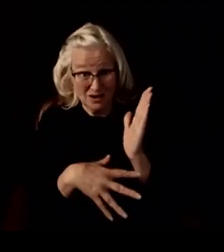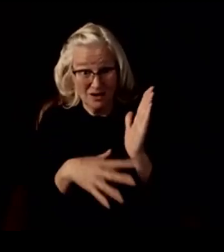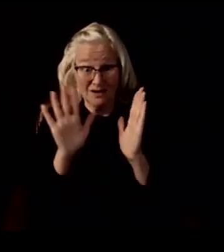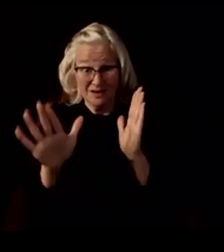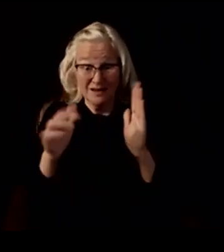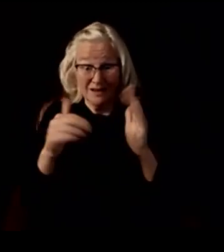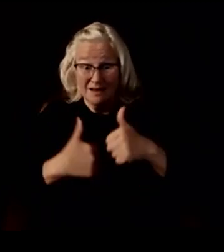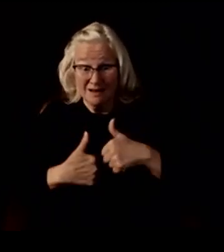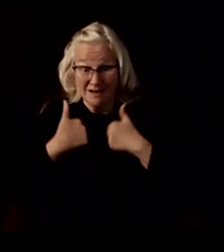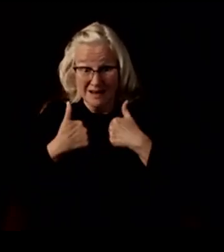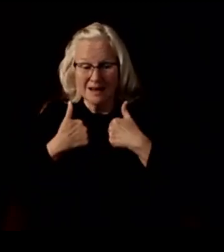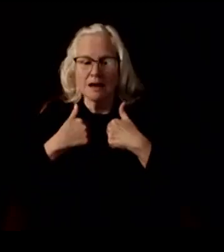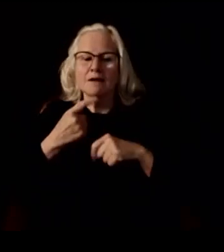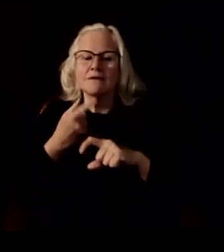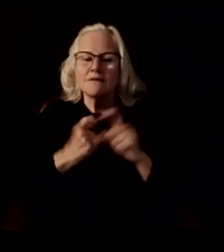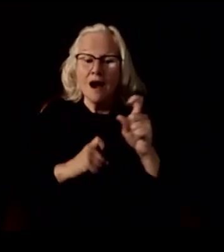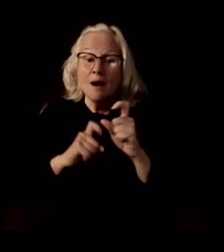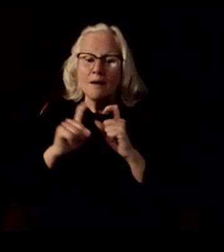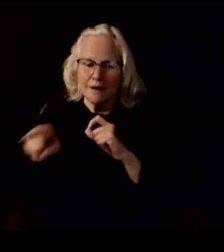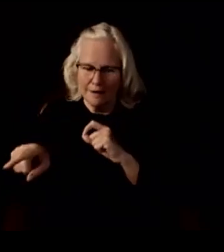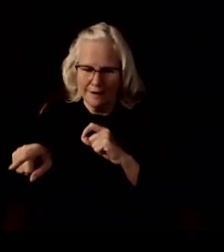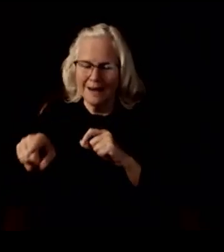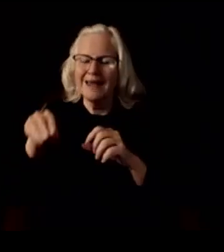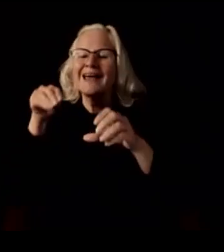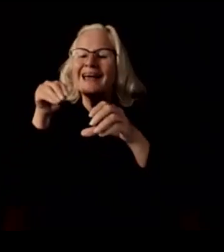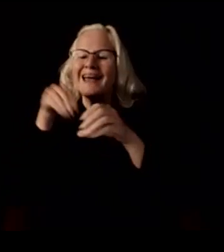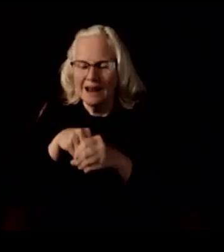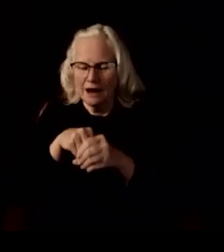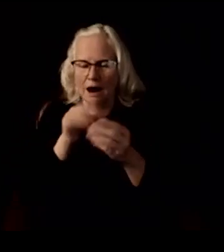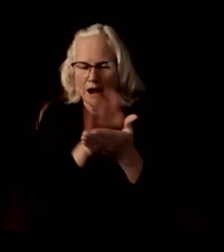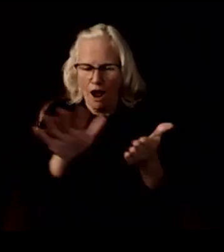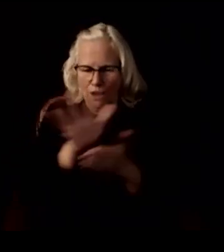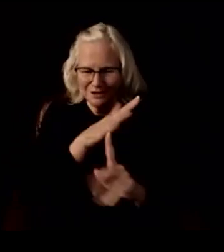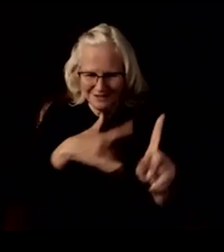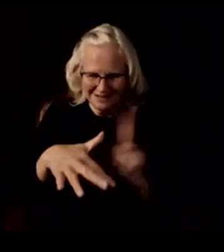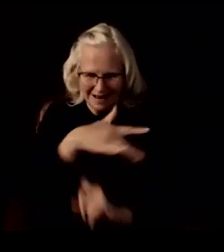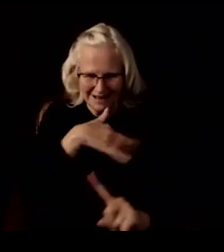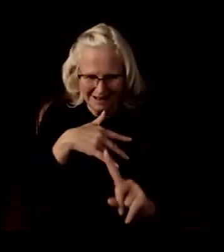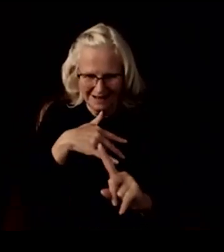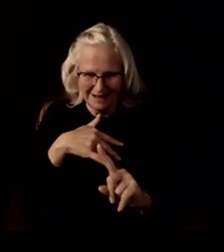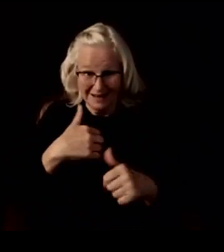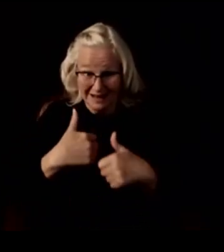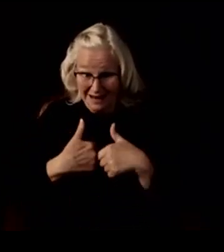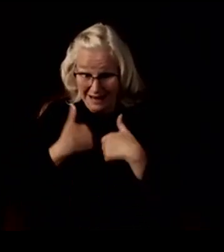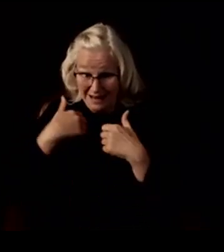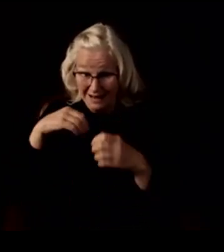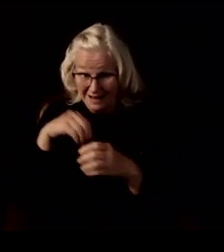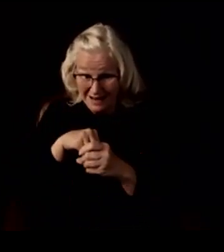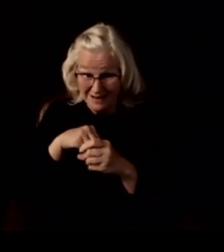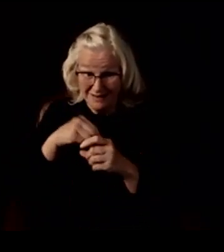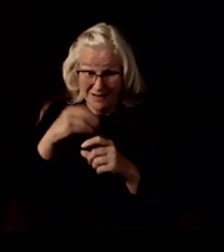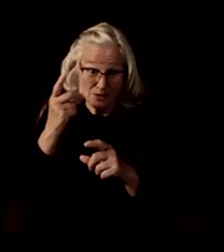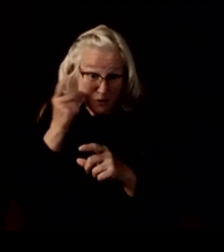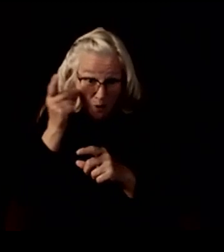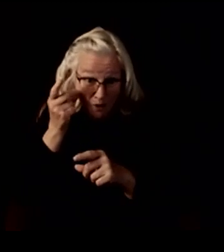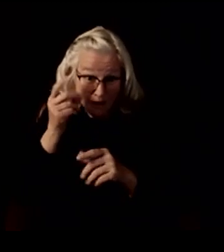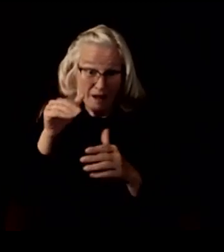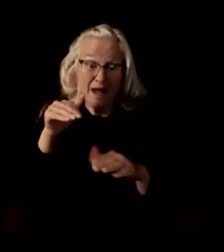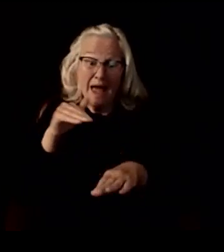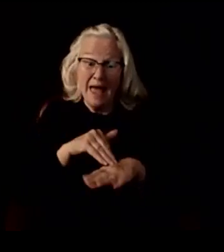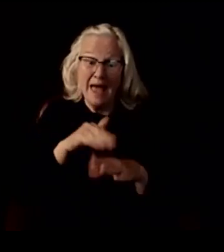who's, living on campus and in a dorm, we would be looking at, where are they living at the